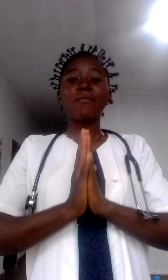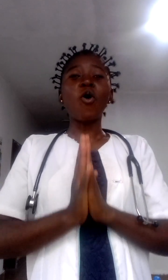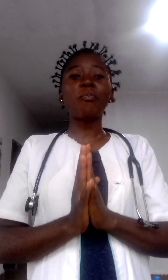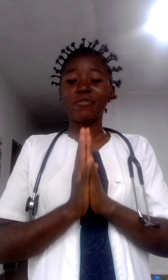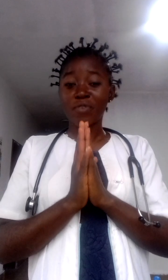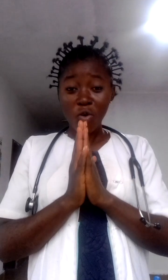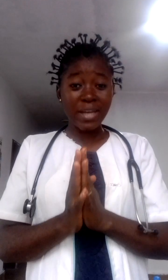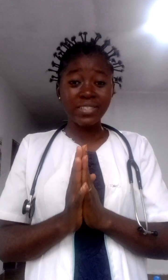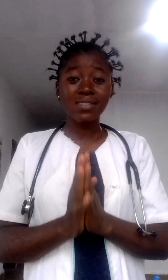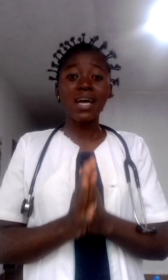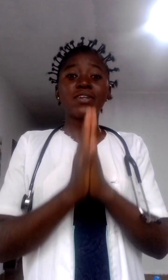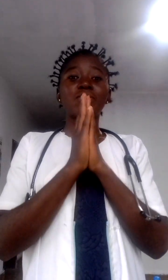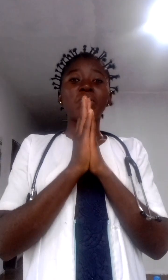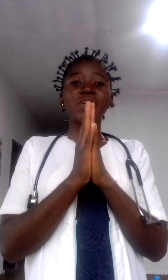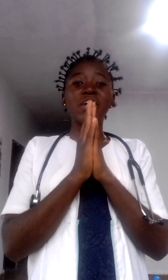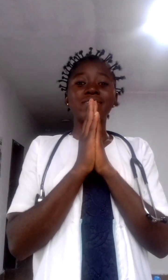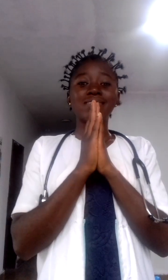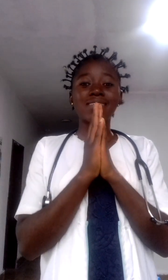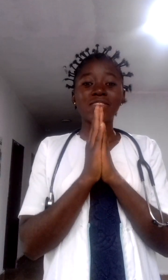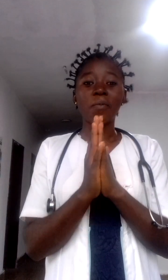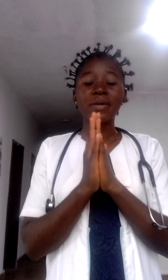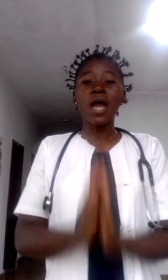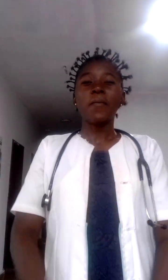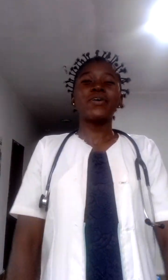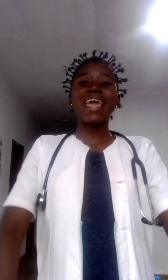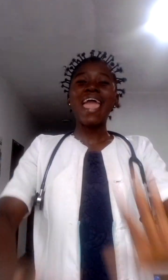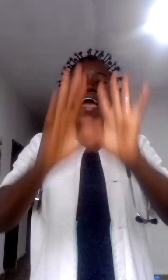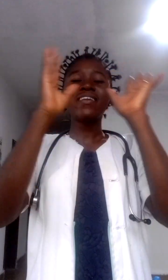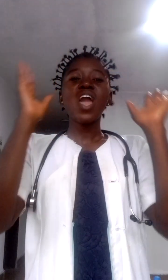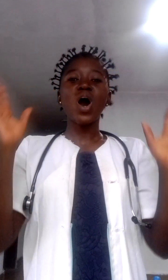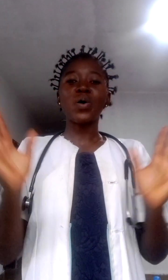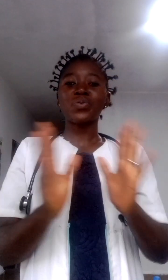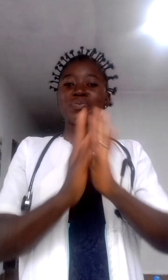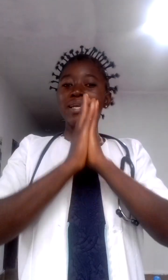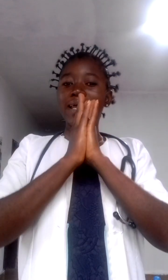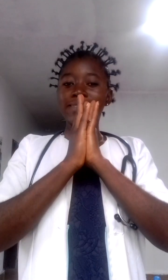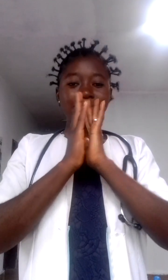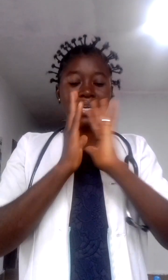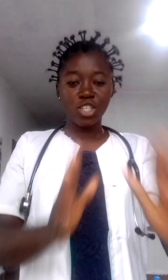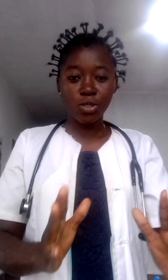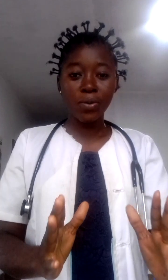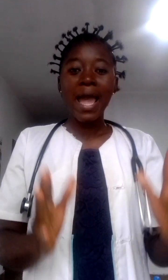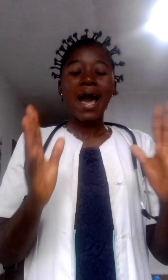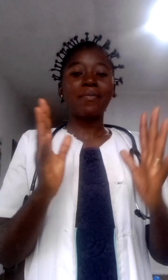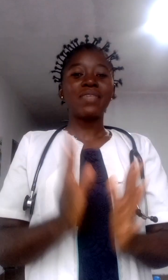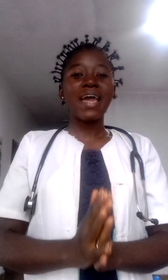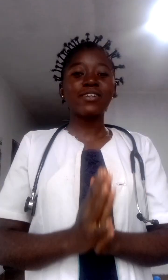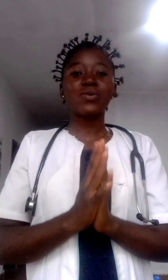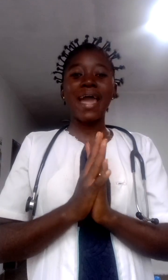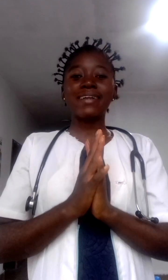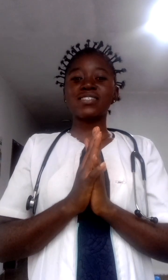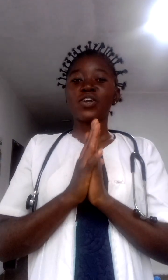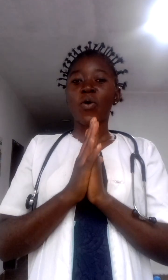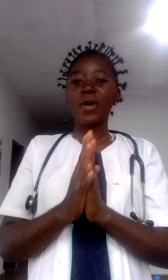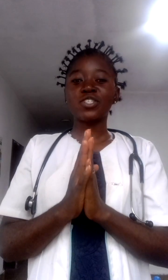I'm open for questions, not only on the set topic, but on any health related issue. I'm there to answer your questions